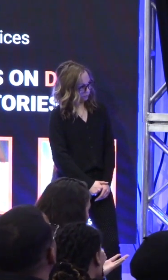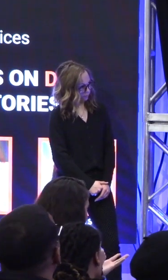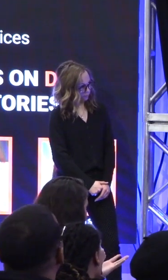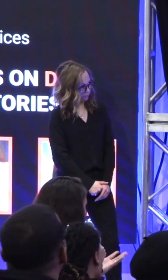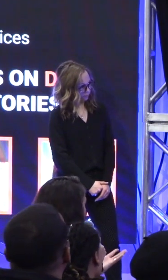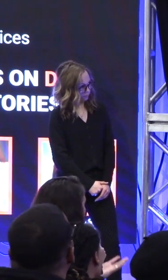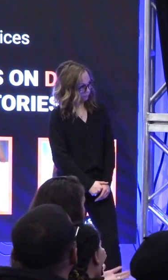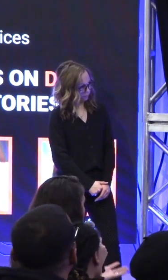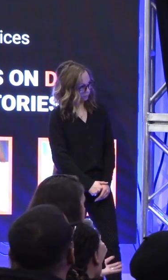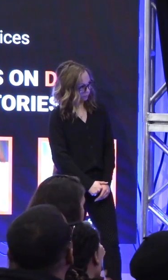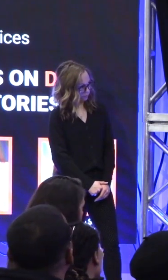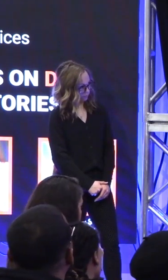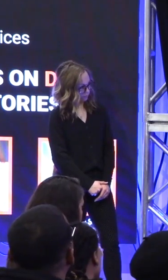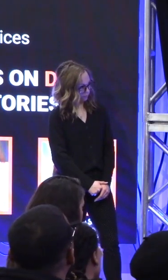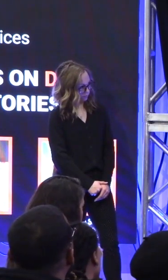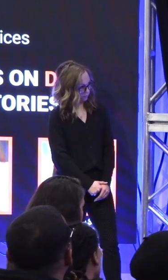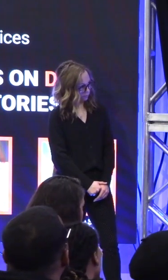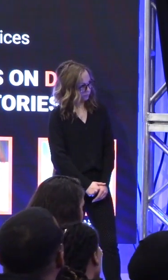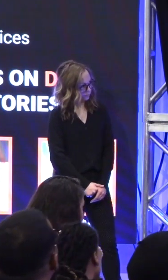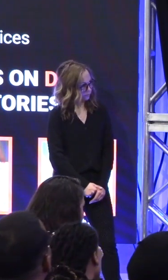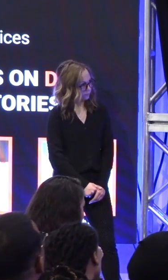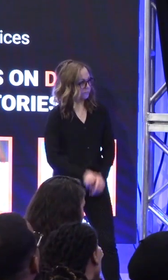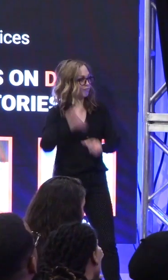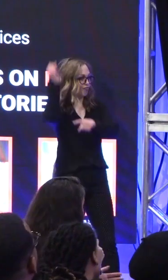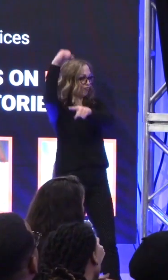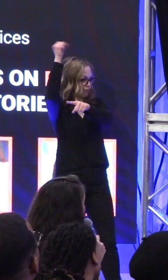minority communities are called consultants.